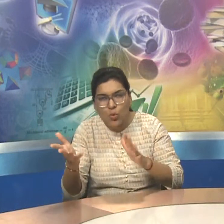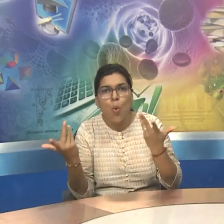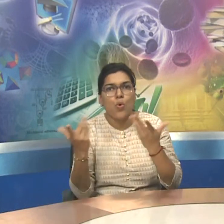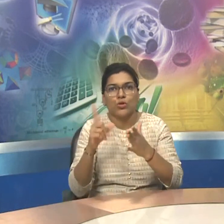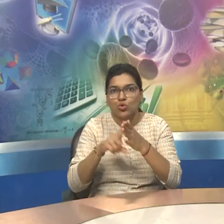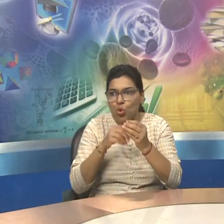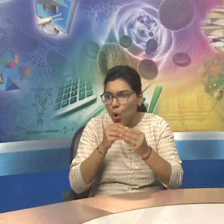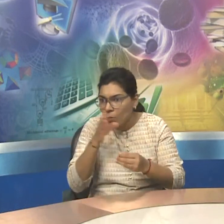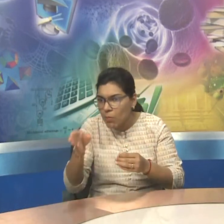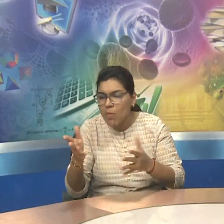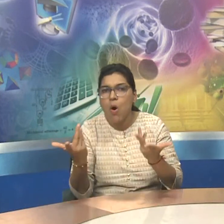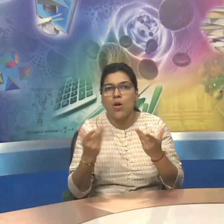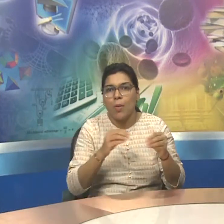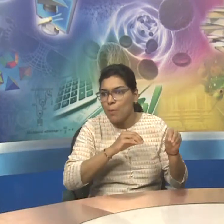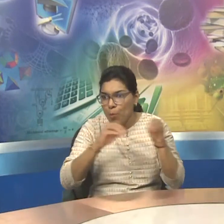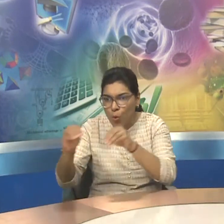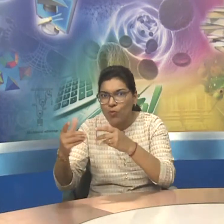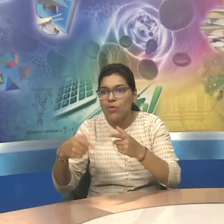unity of the